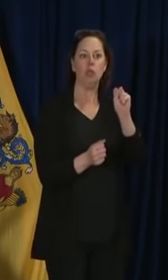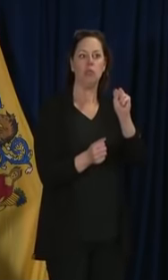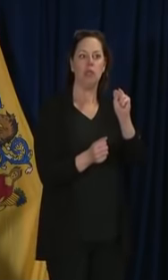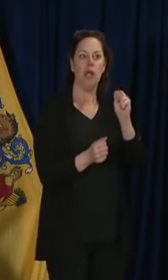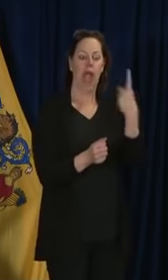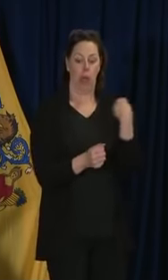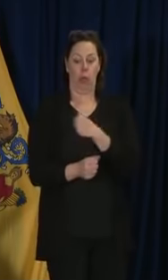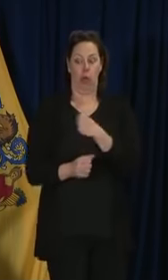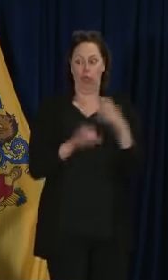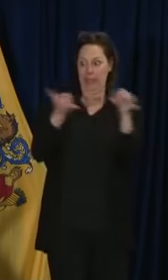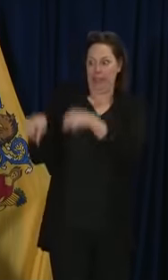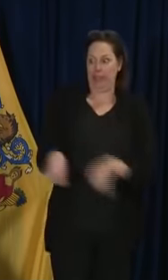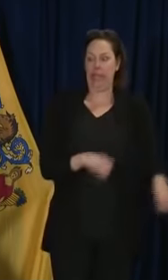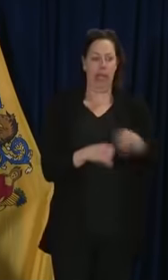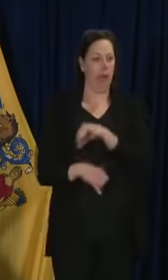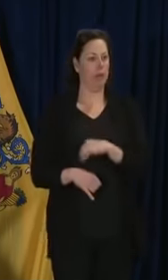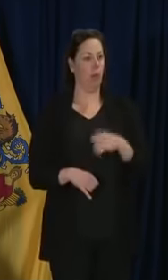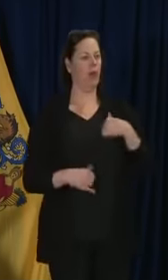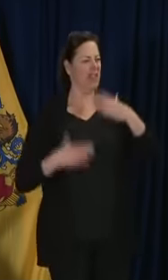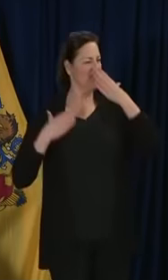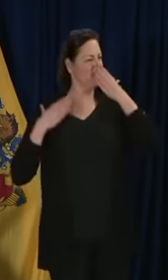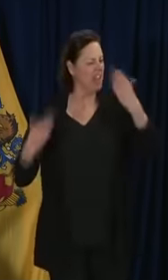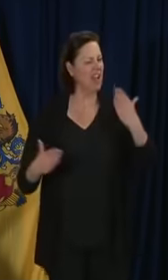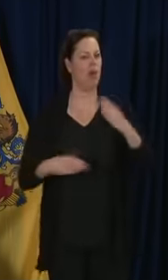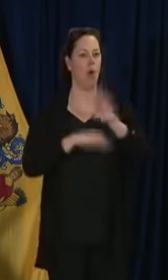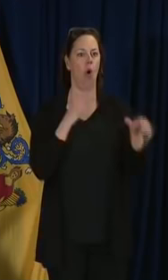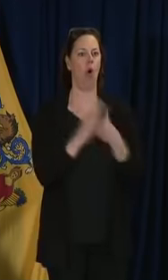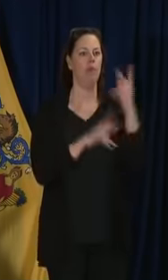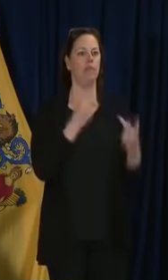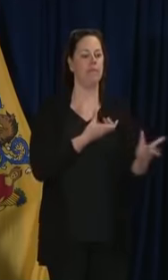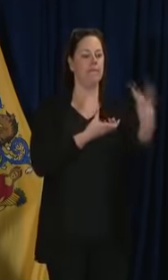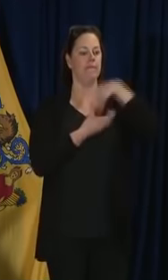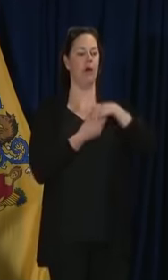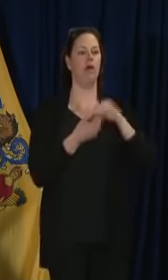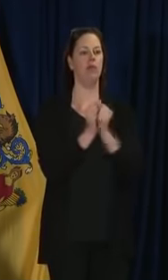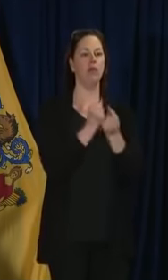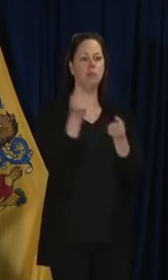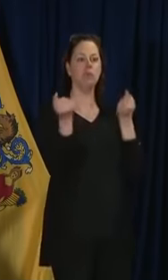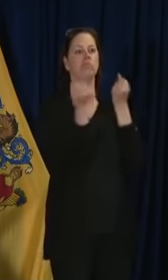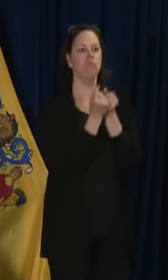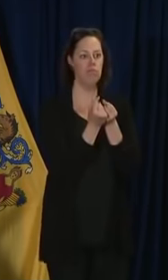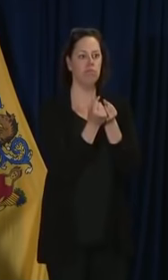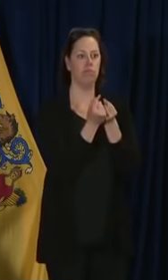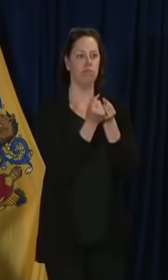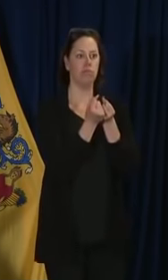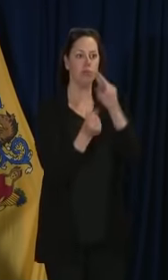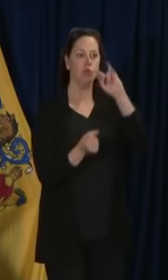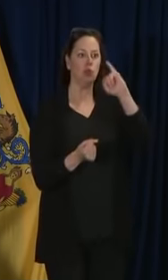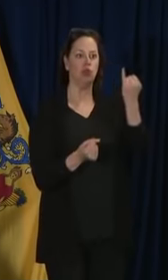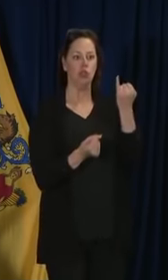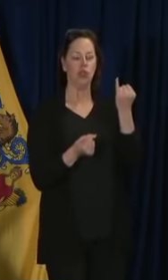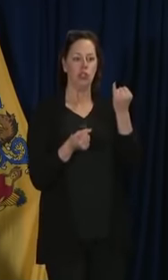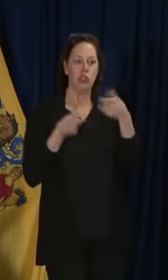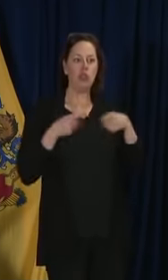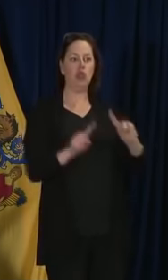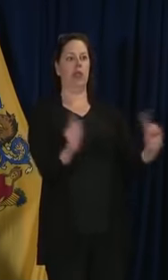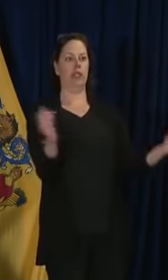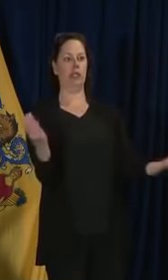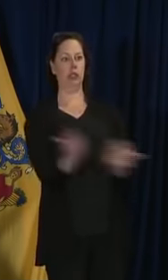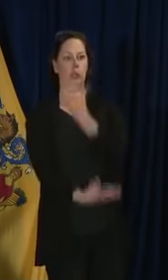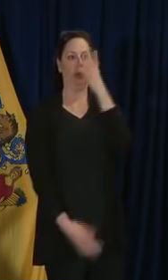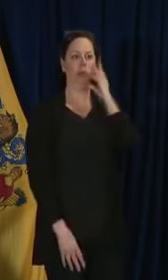week. We tip our caps to everyone who's playing their role in seeing us through this unprecedented times. As I've said